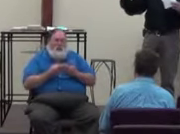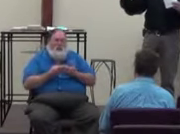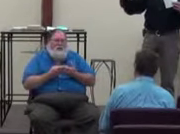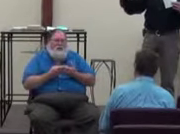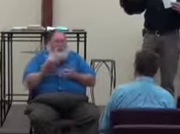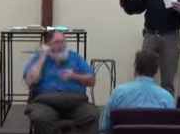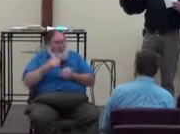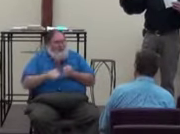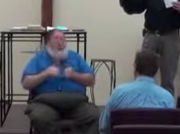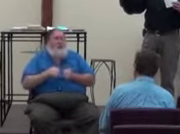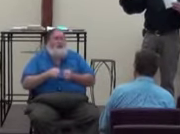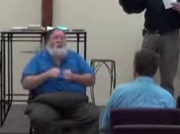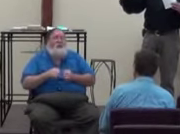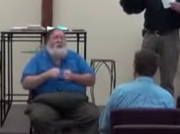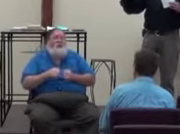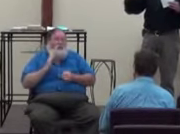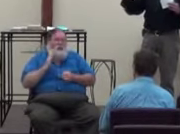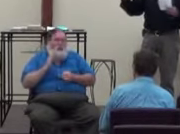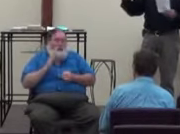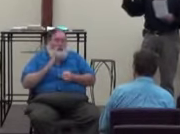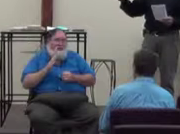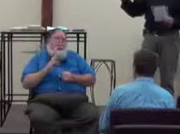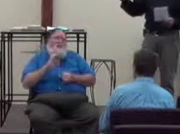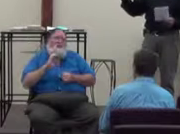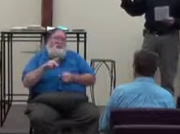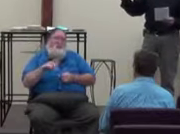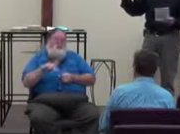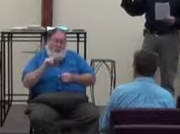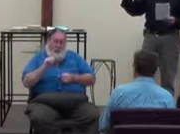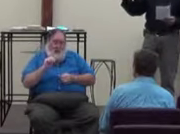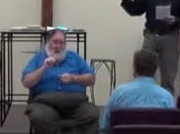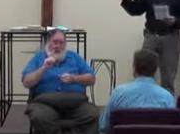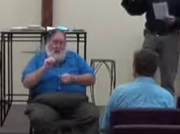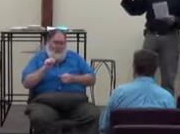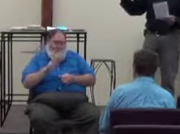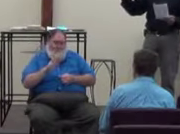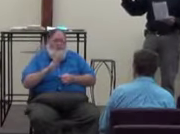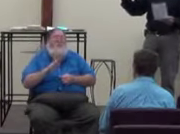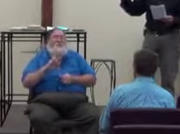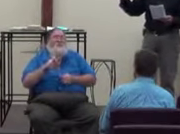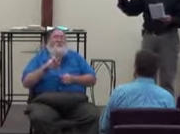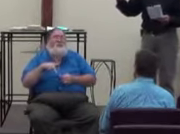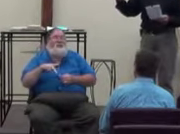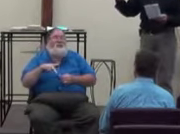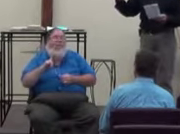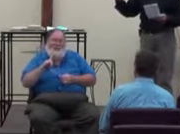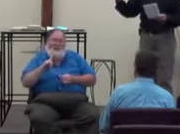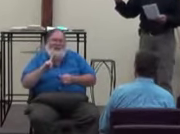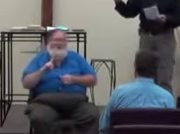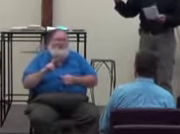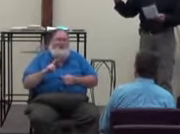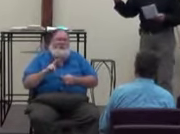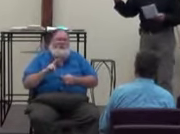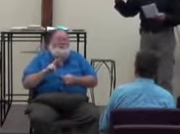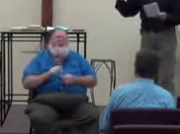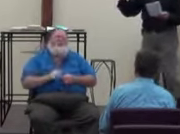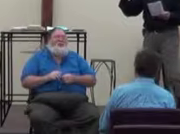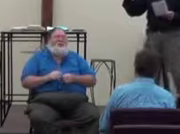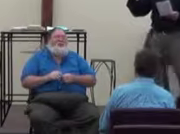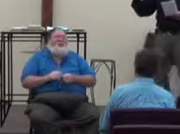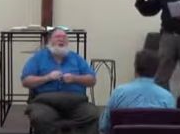needs kids, we would love to have you be a part of that ministry. It's going really good so far. I got